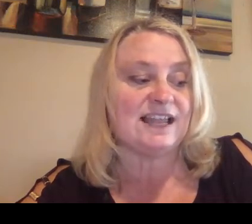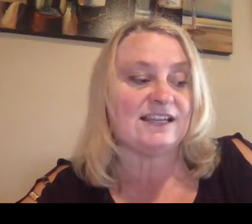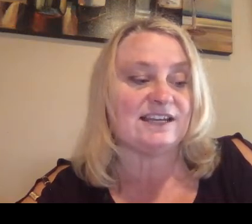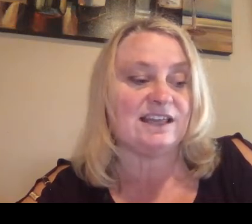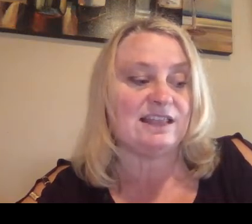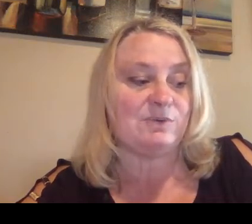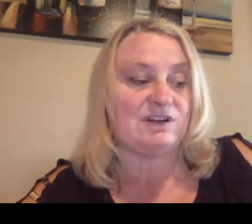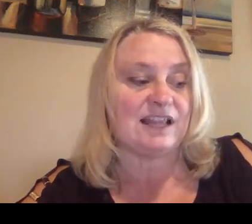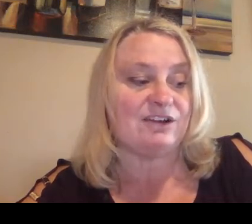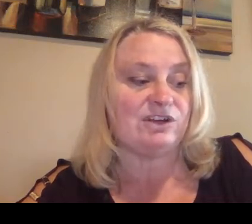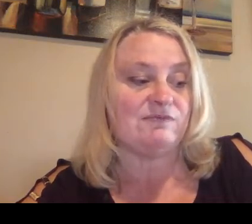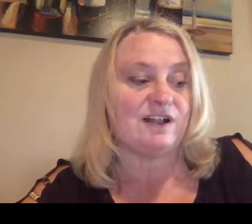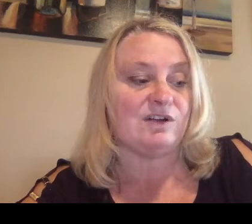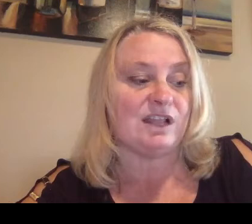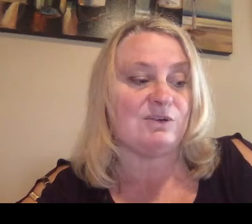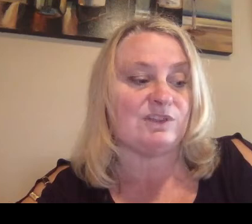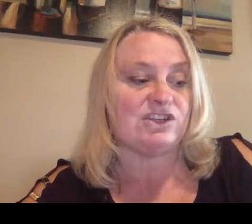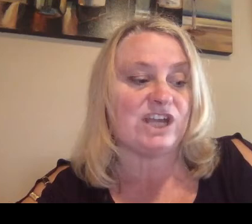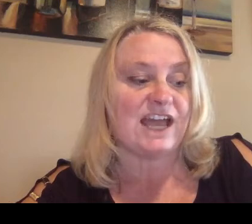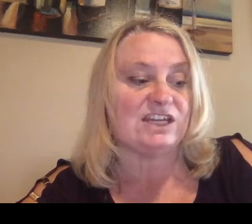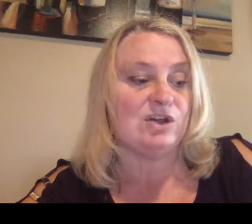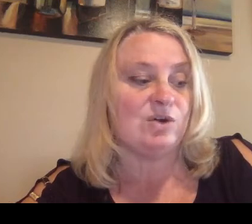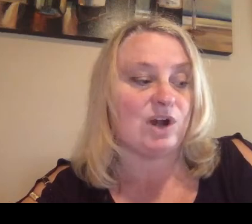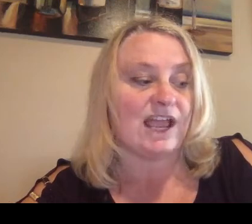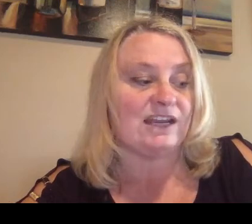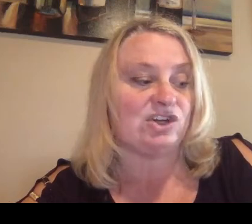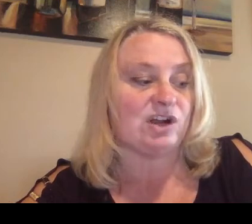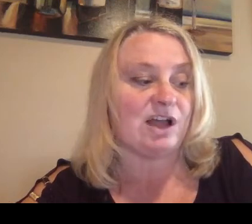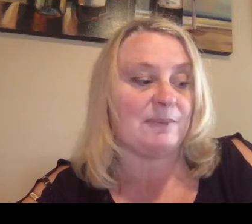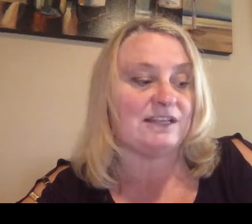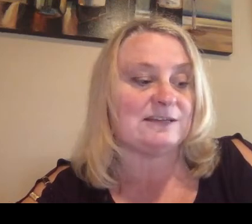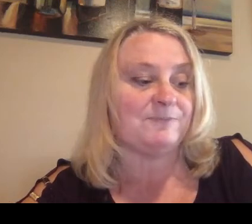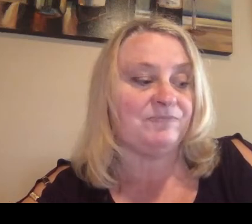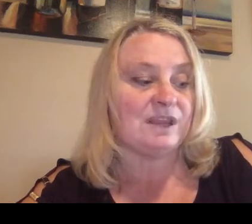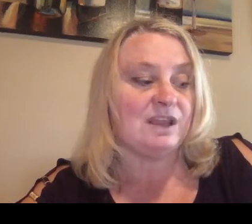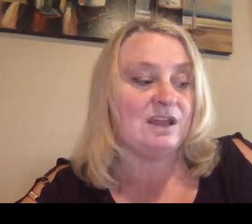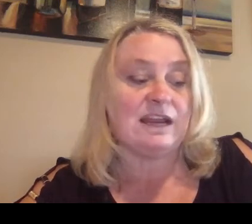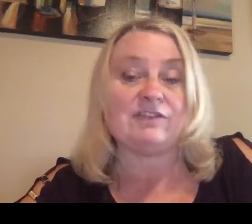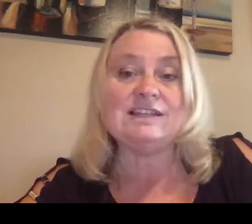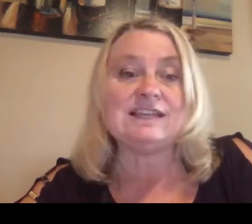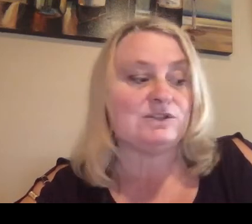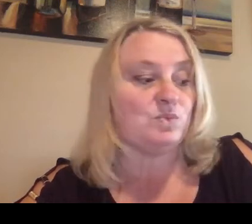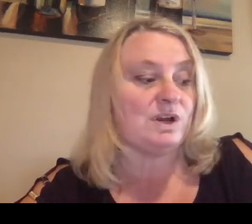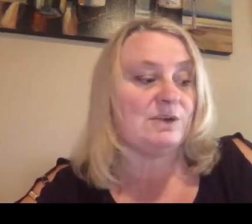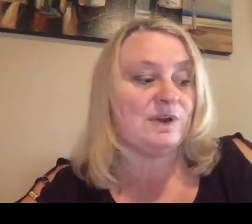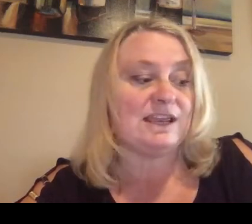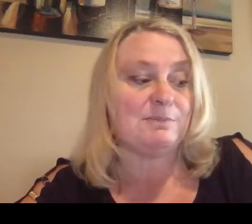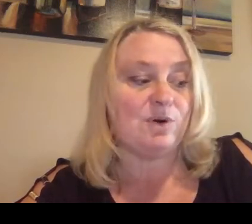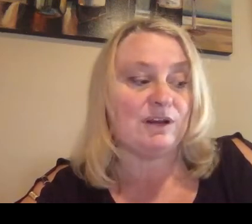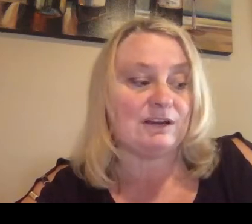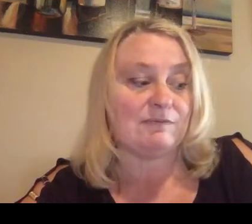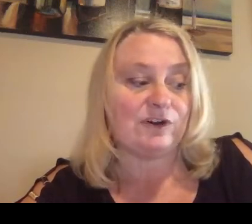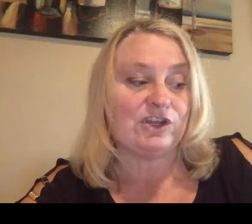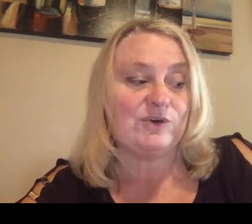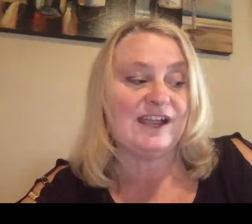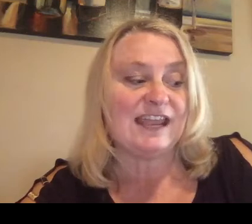is selected, that will allow you to follow along with the chat or add in your comments. Now, this is really, really